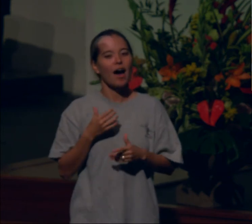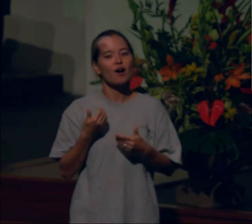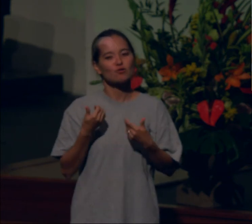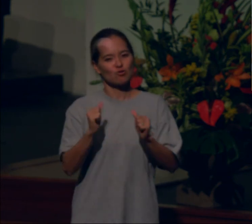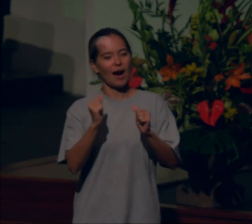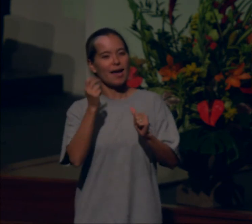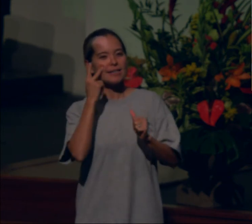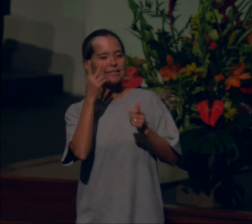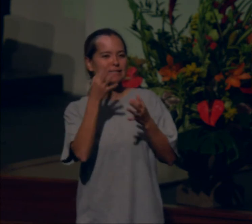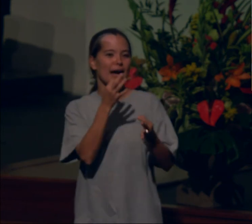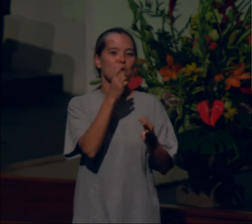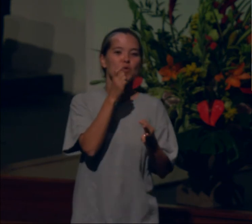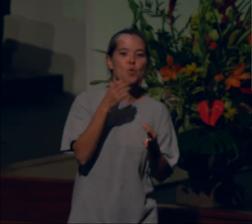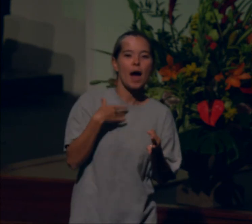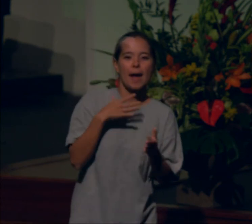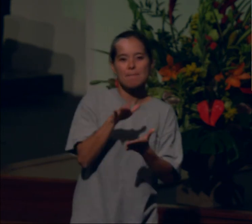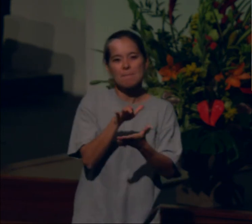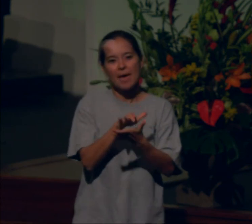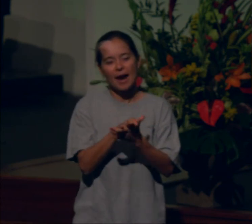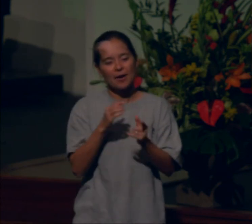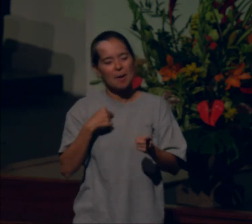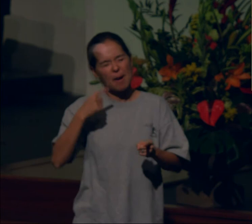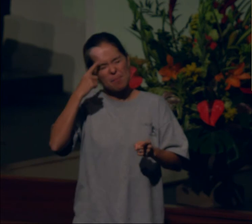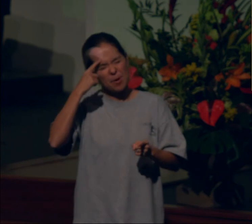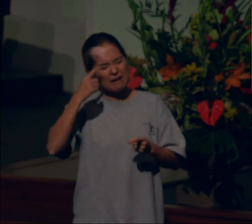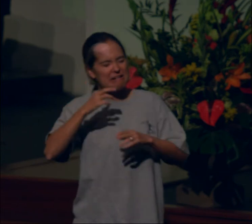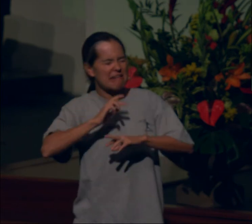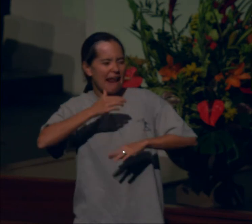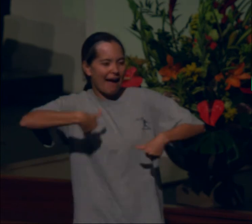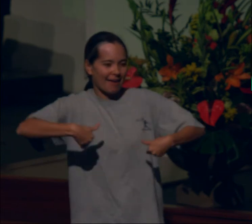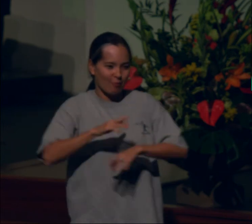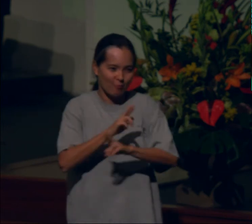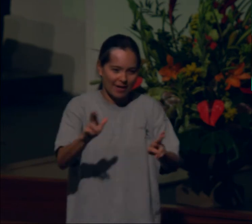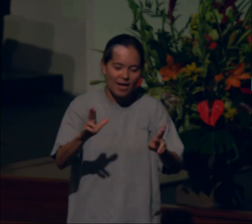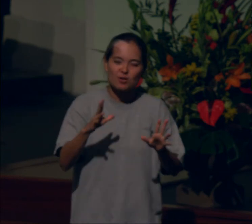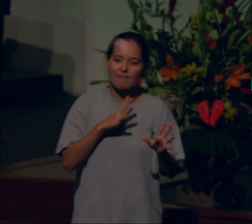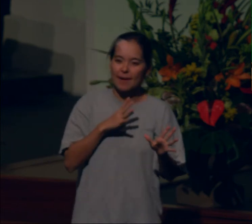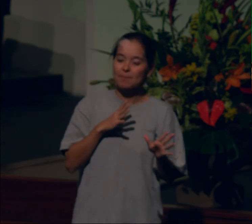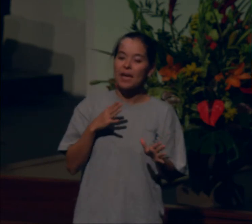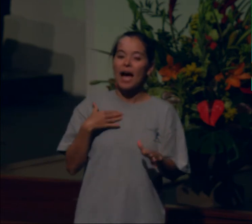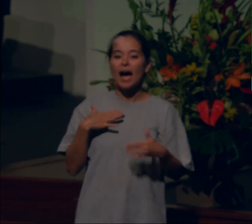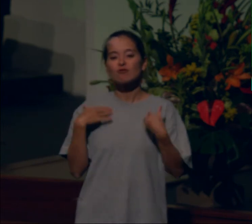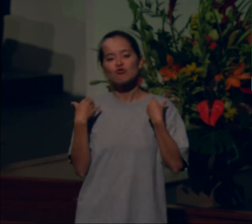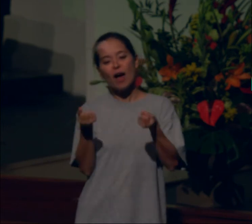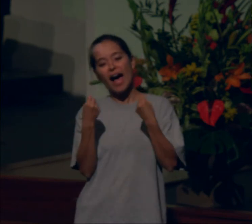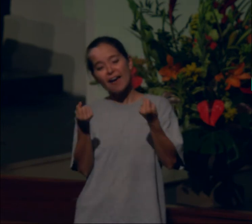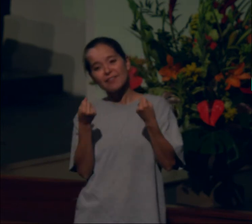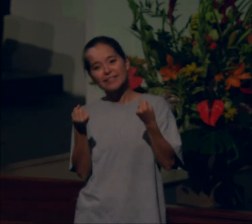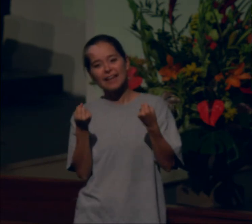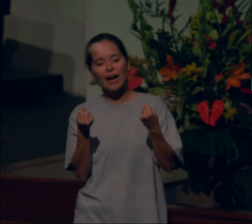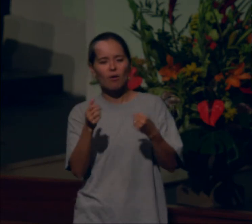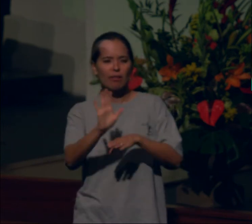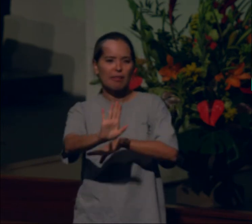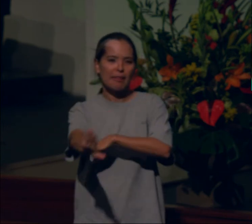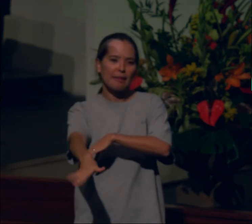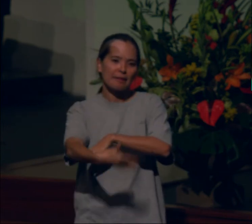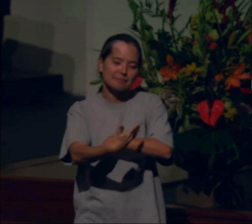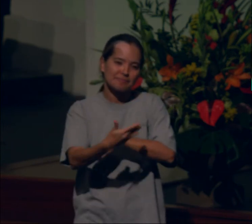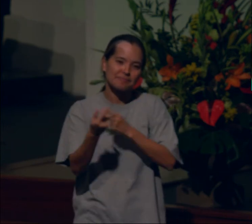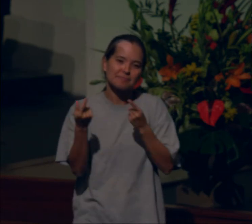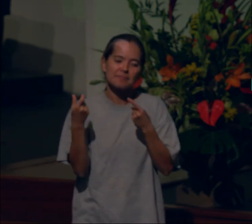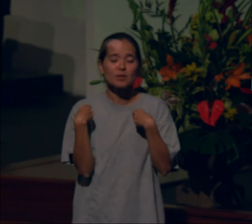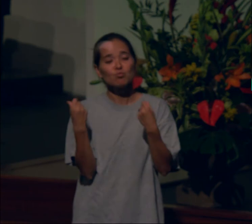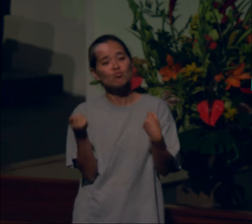about who I'm going to marry, and maybe I'll get my act together. And then I remember driving down the bypass late at night. I was just